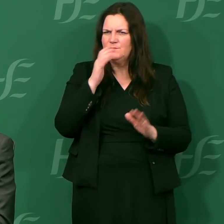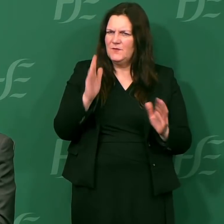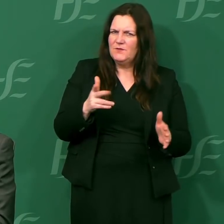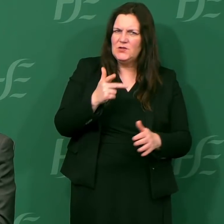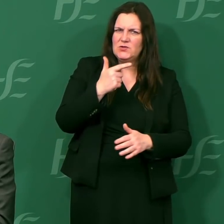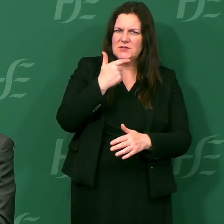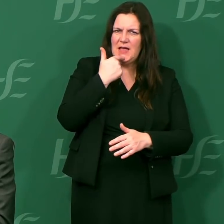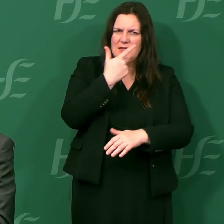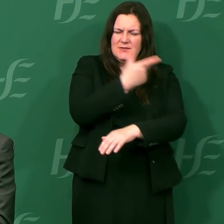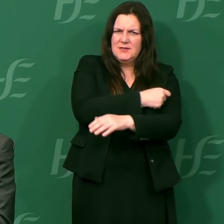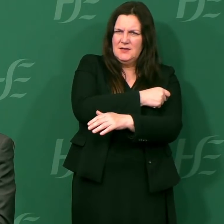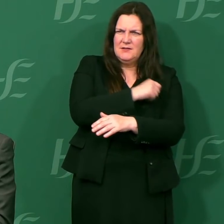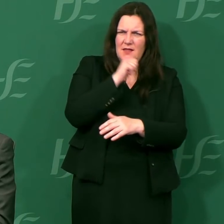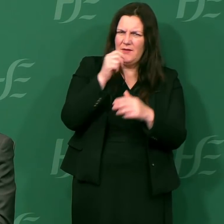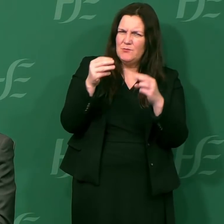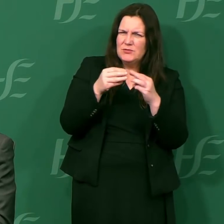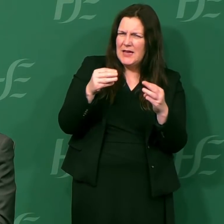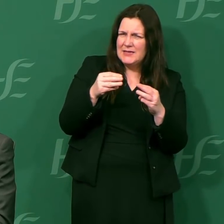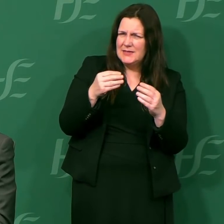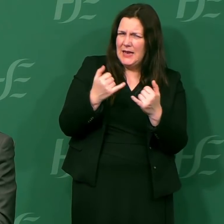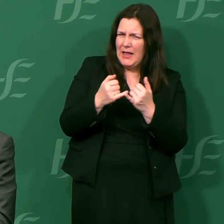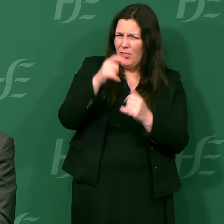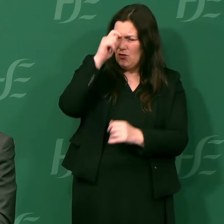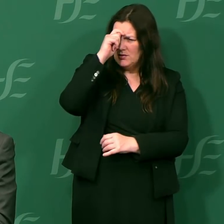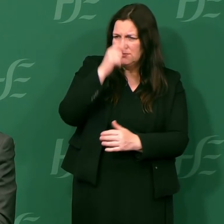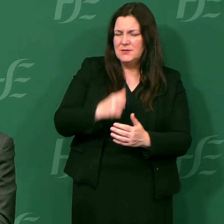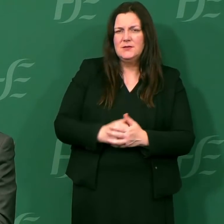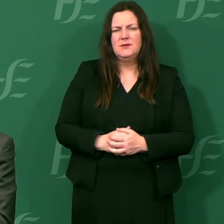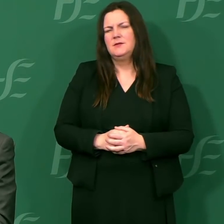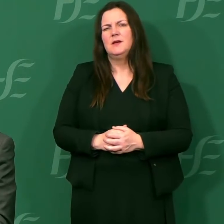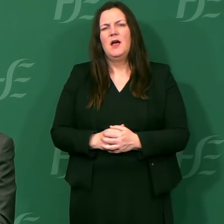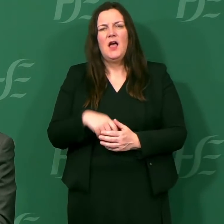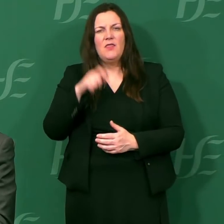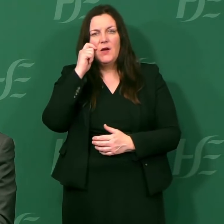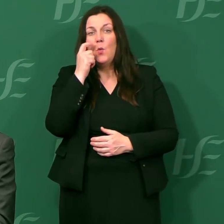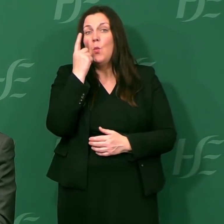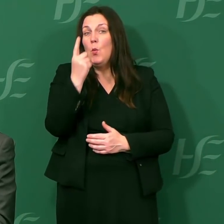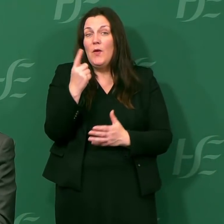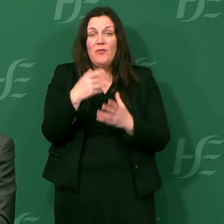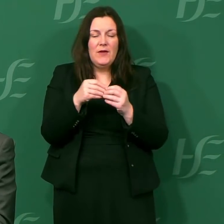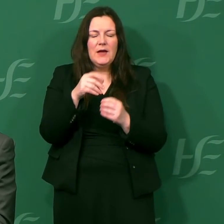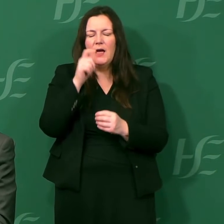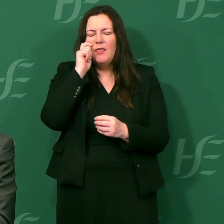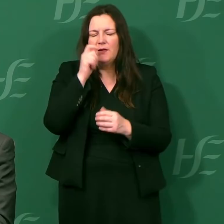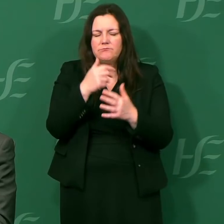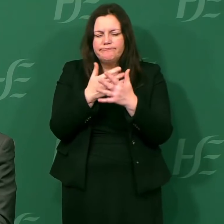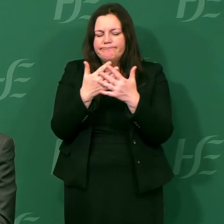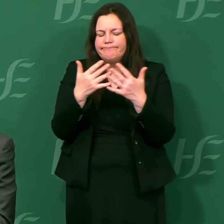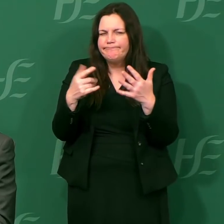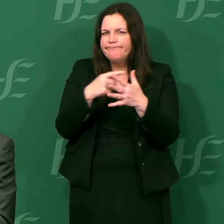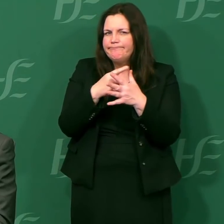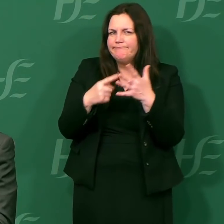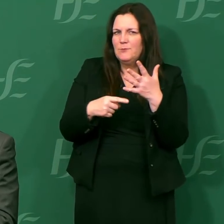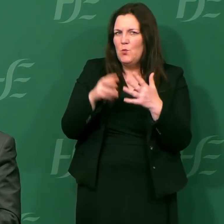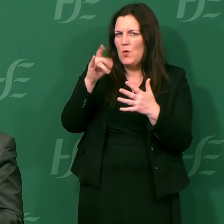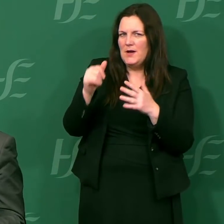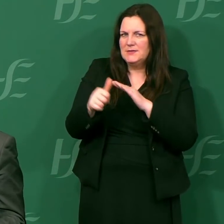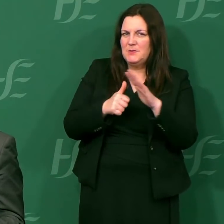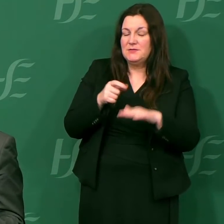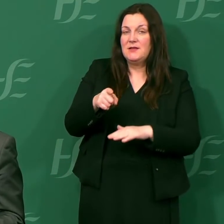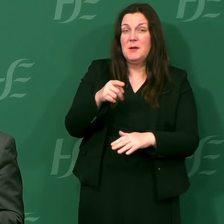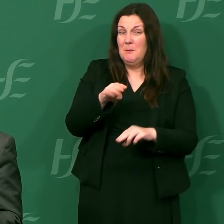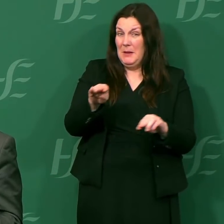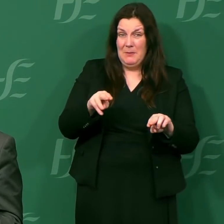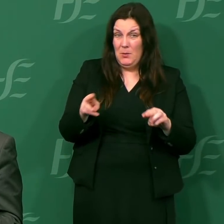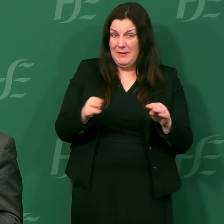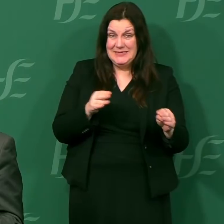not protected to the degree that you once thought you were? I don't think it's any one single factor. There's multiple factors what we're experiencing. So firstly, people are